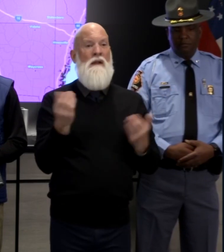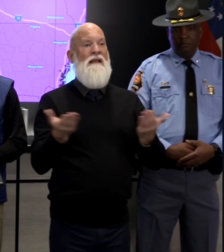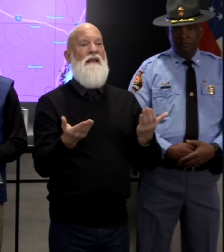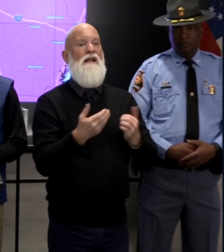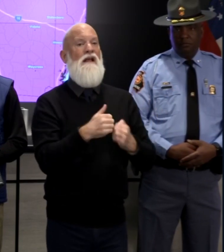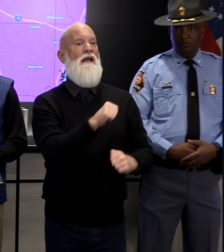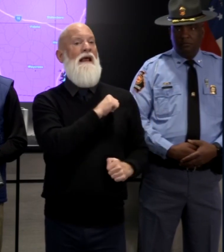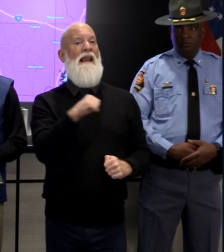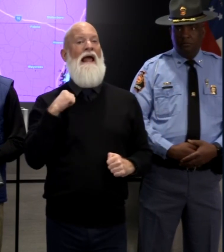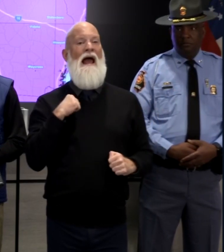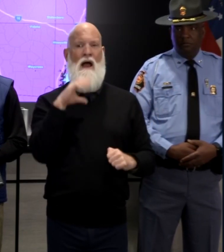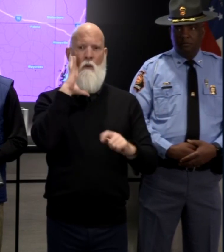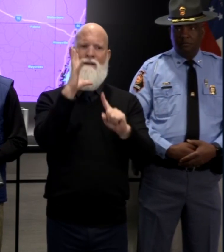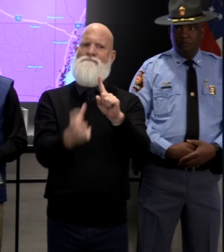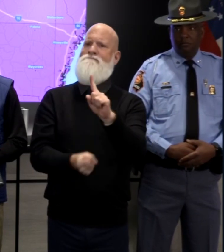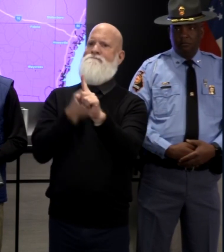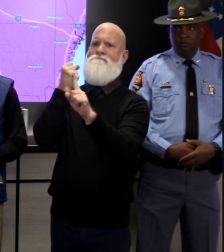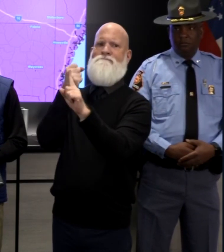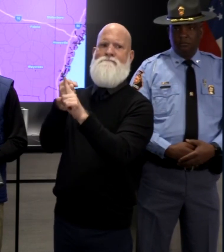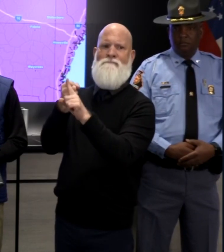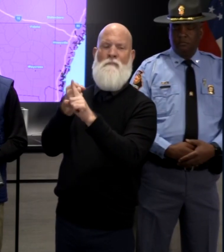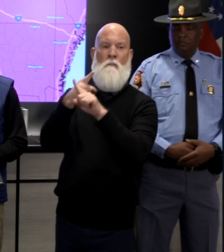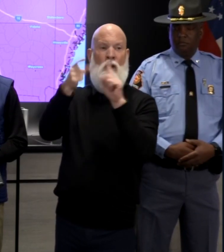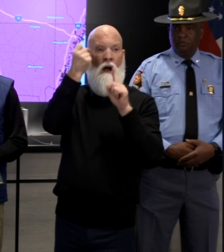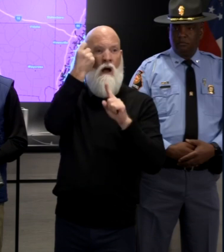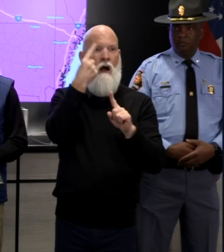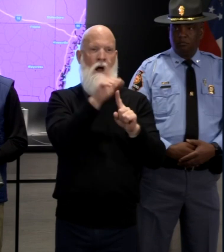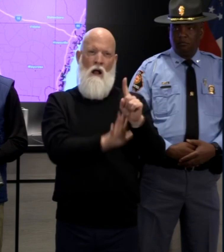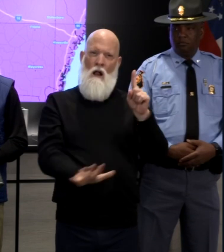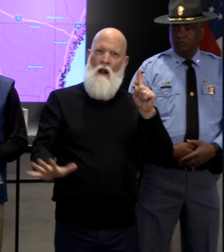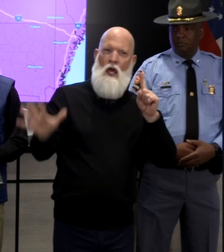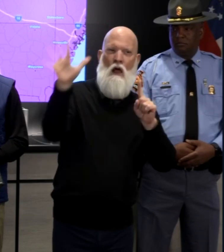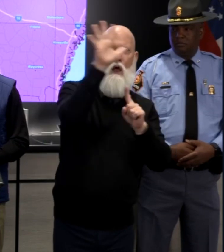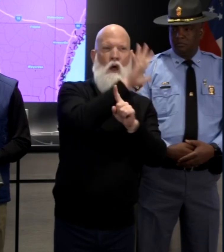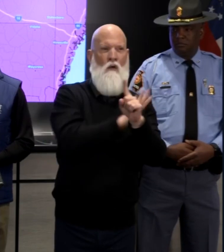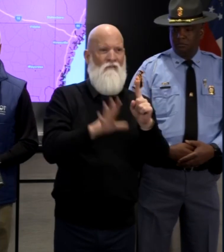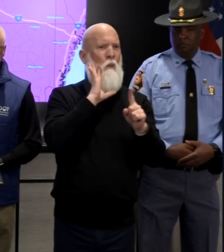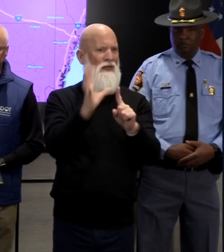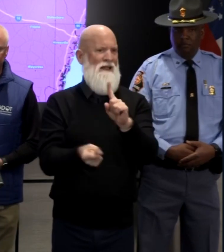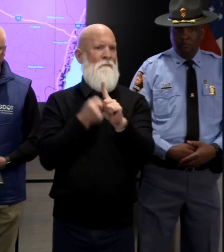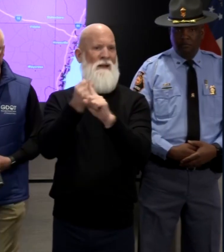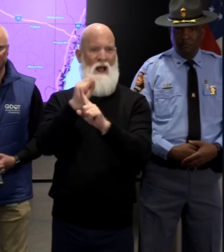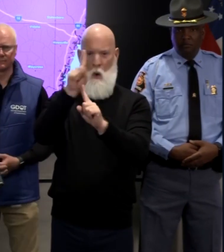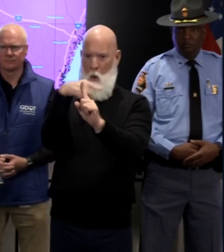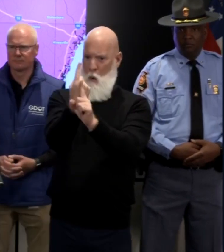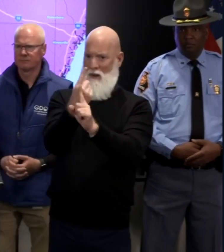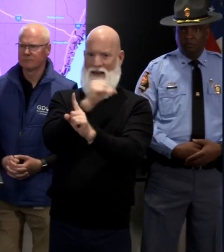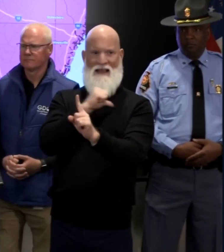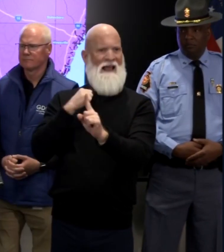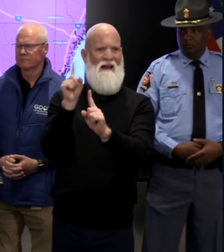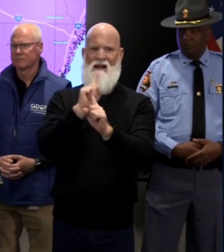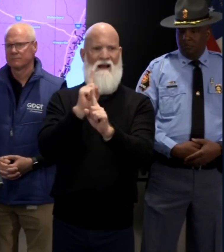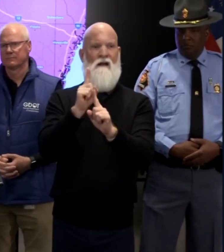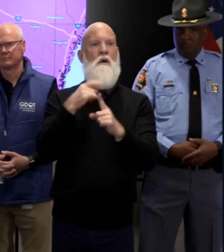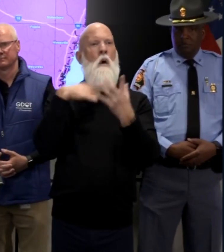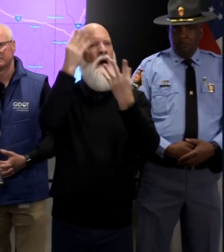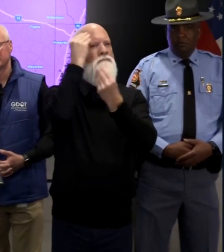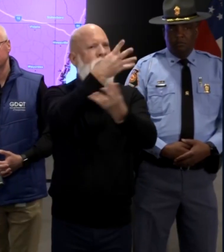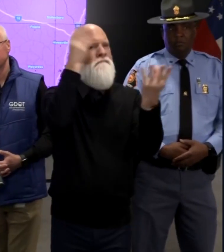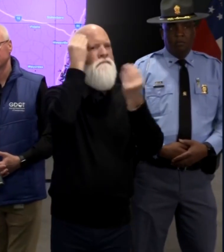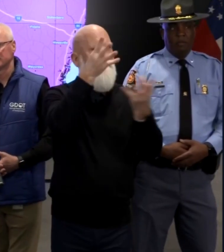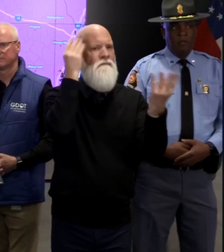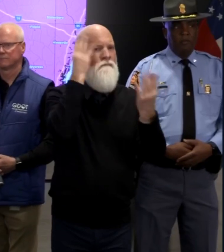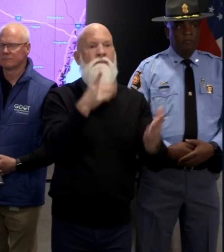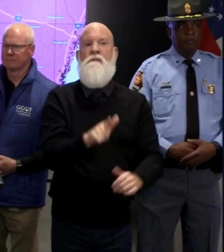to hit. So the more you share it, the more we can get the word out. So we appreciate the cooperation. Thank you, sir. Well, thank you, Director Stallings. We'll open it